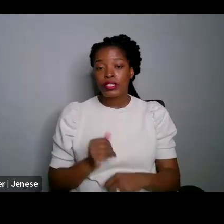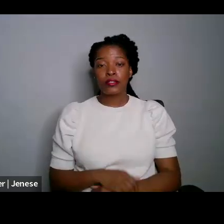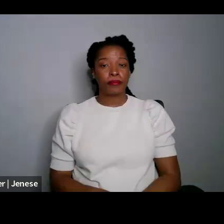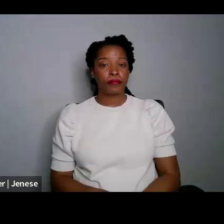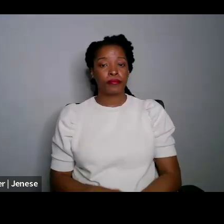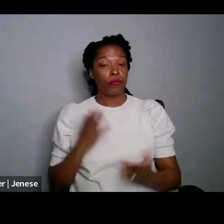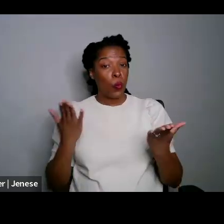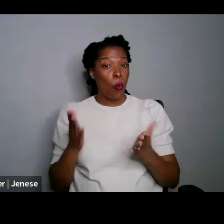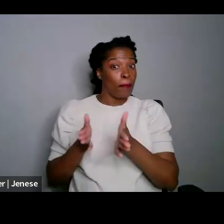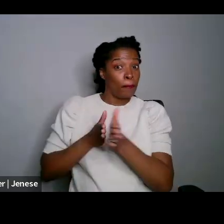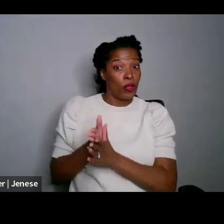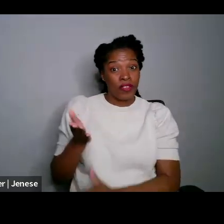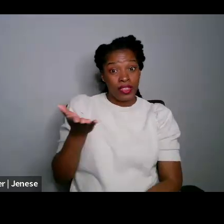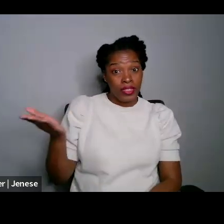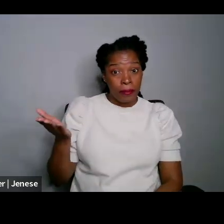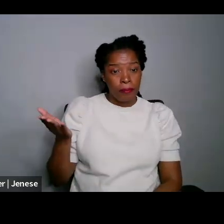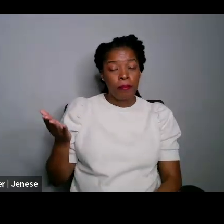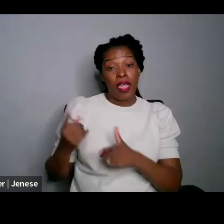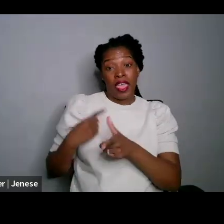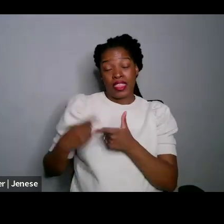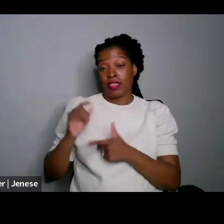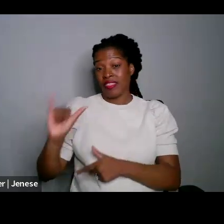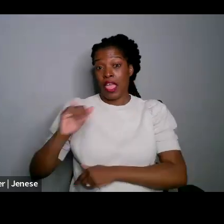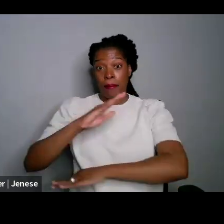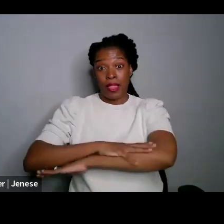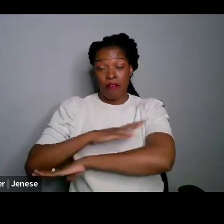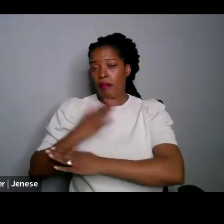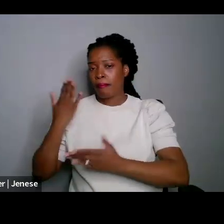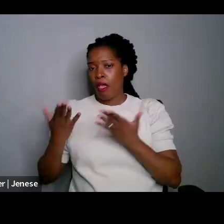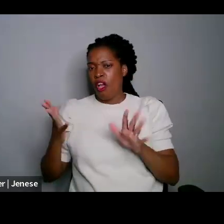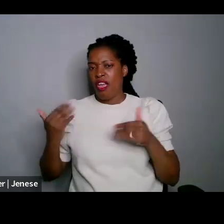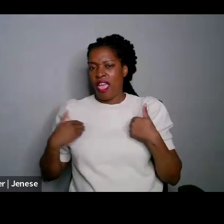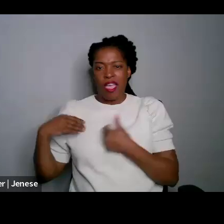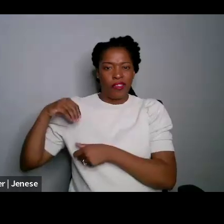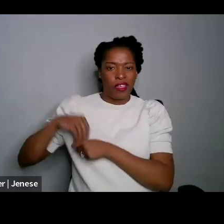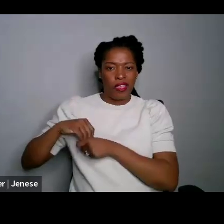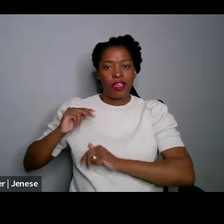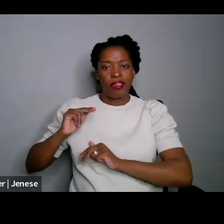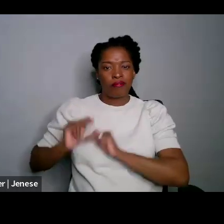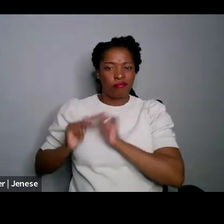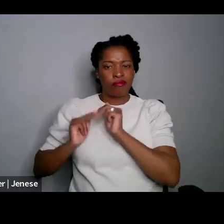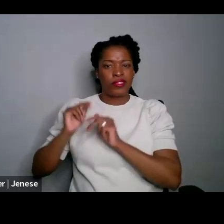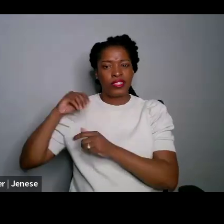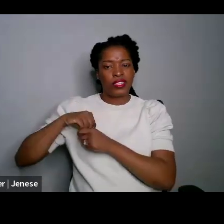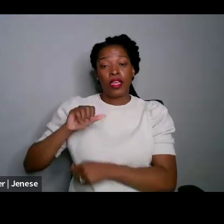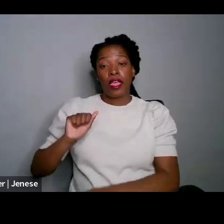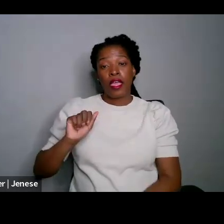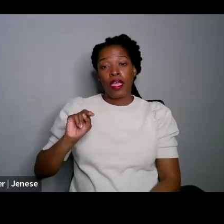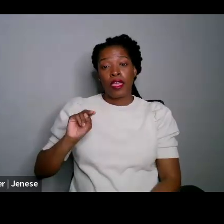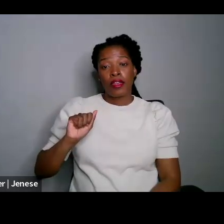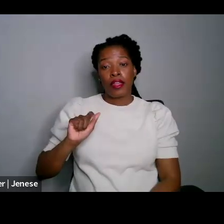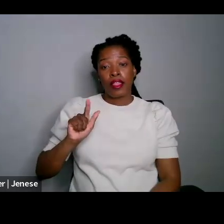use analytic tools that are already built into your platforms, like Facebook Insights or LinkedIn page